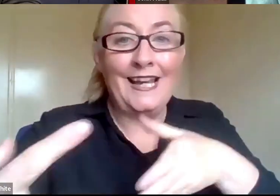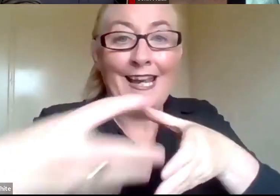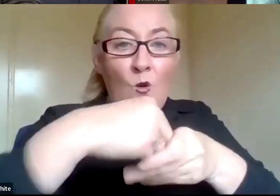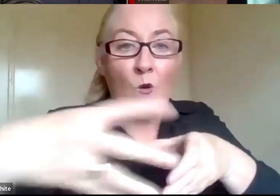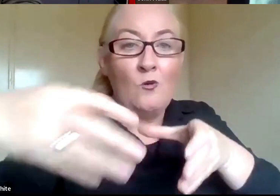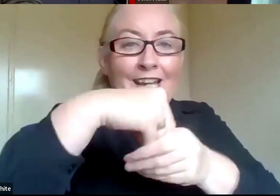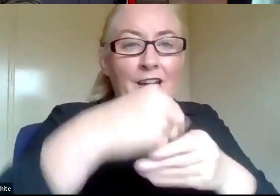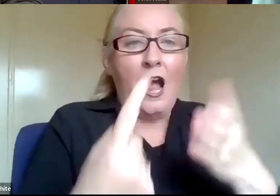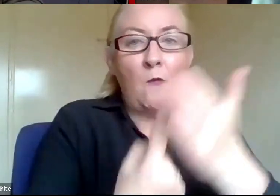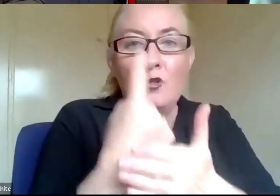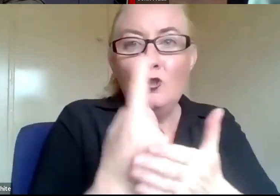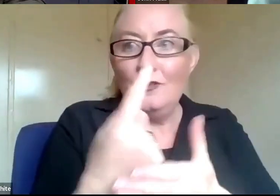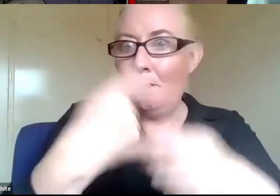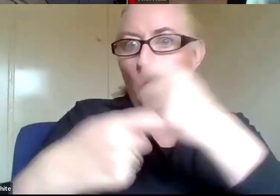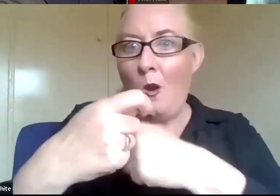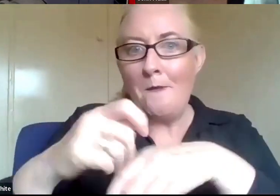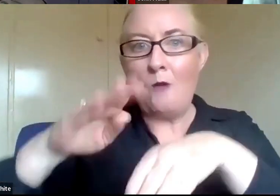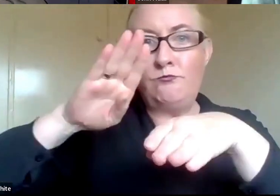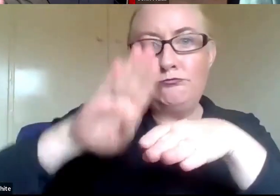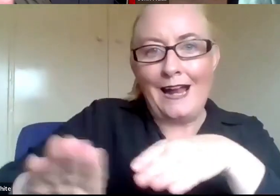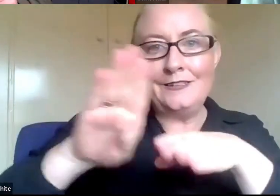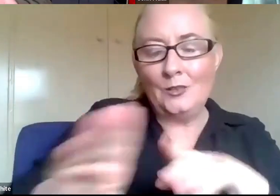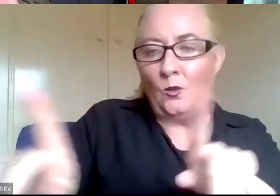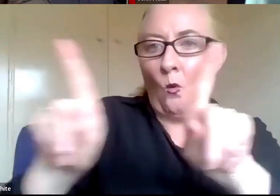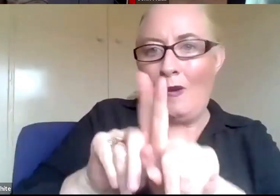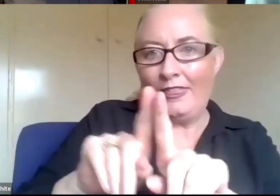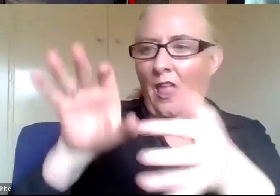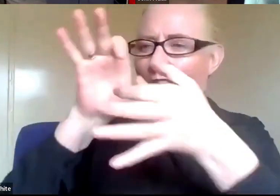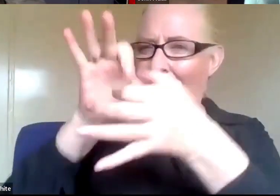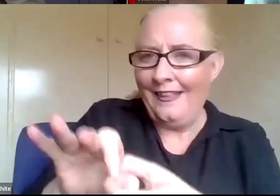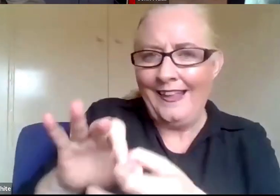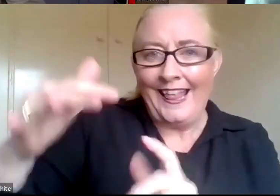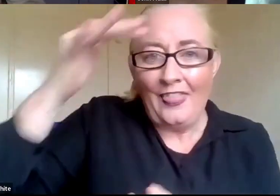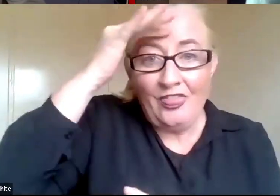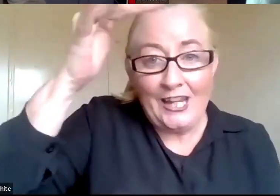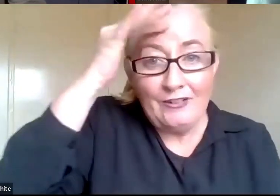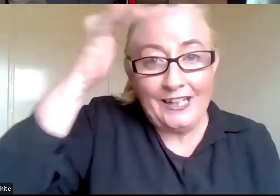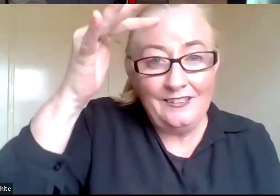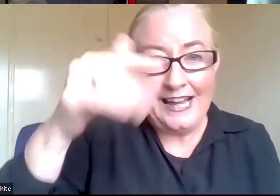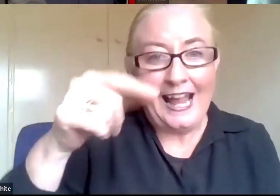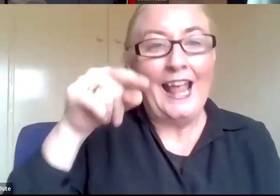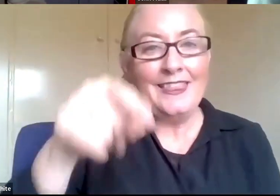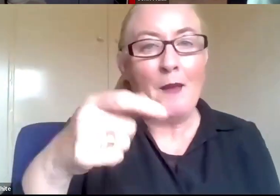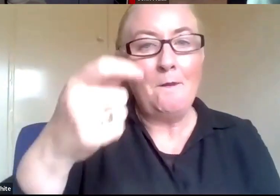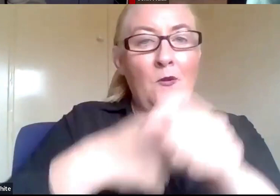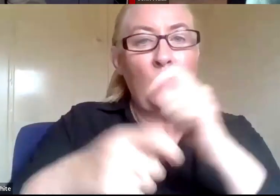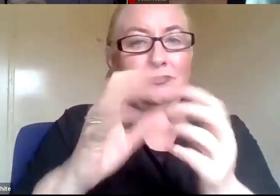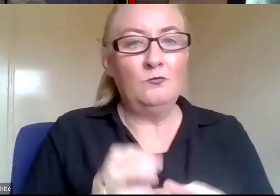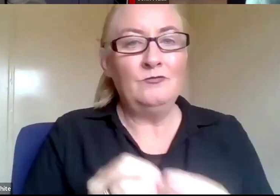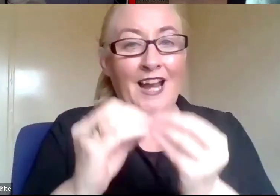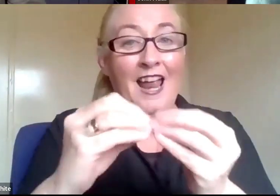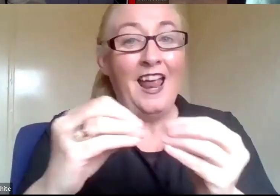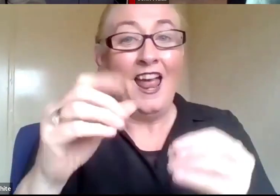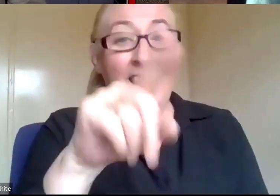produced probably, as I said myself, the most effective form of leadership